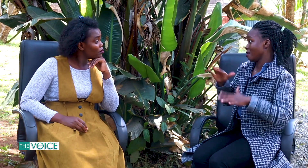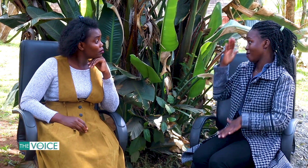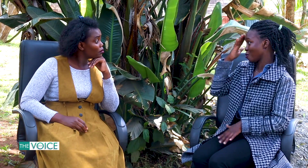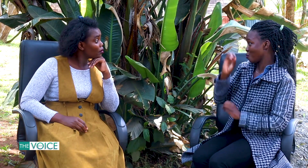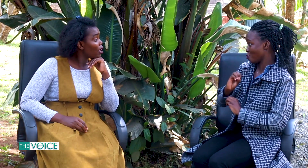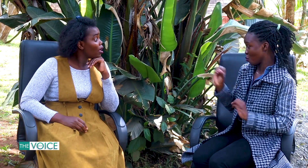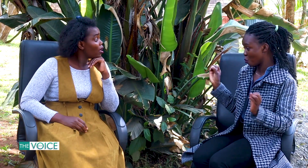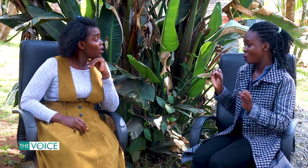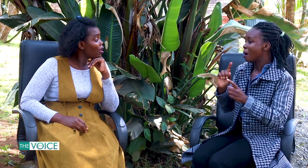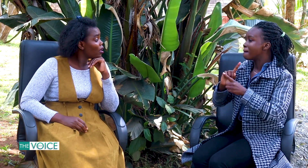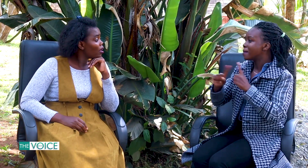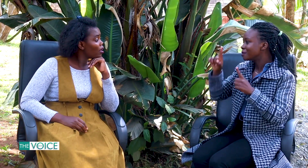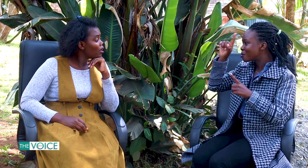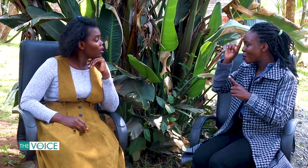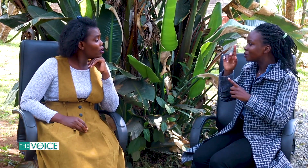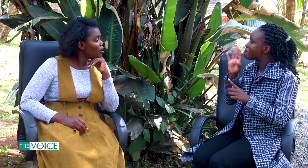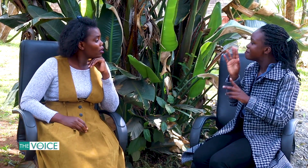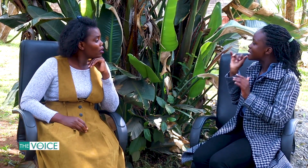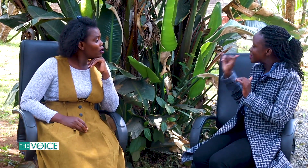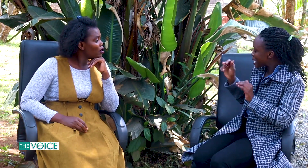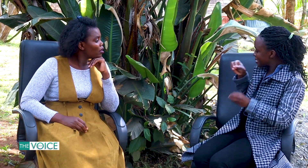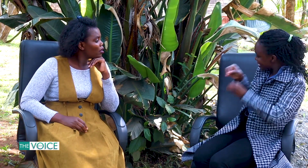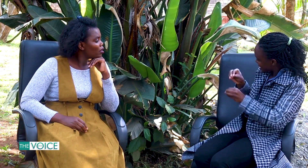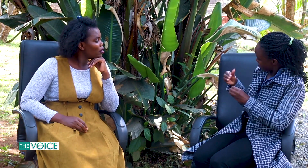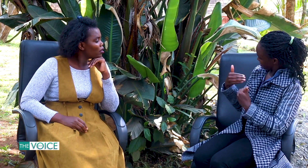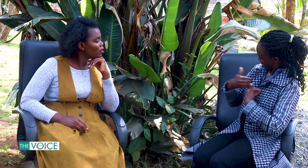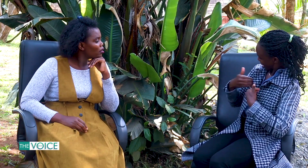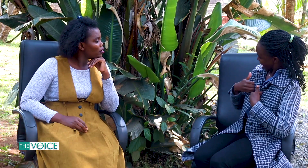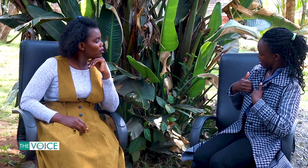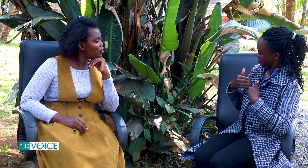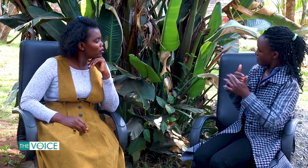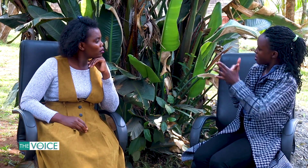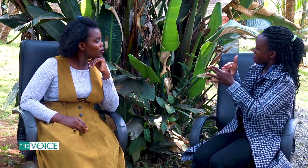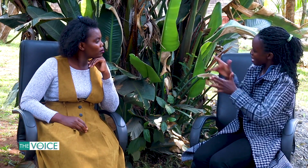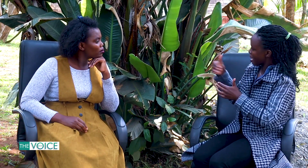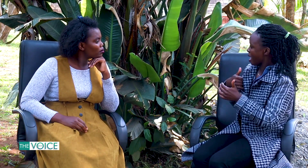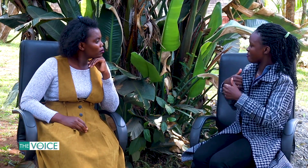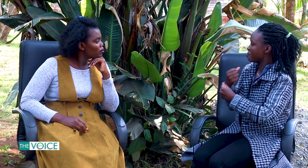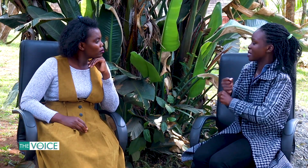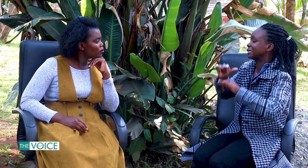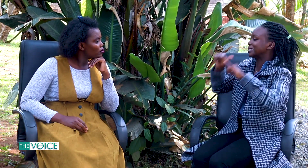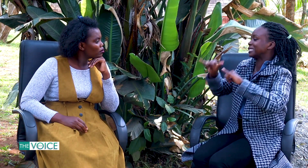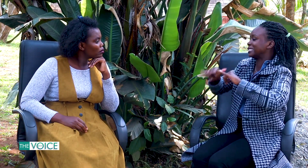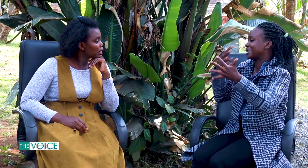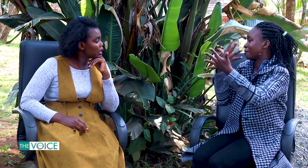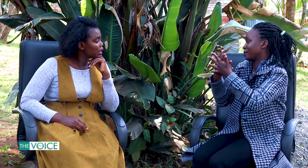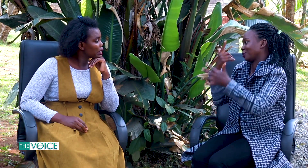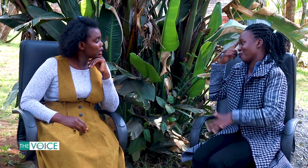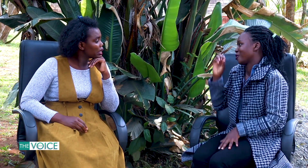get there, we met this person who can't even explain well why she was